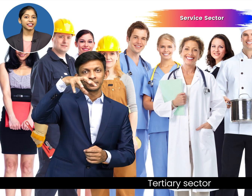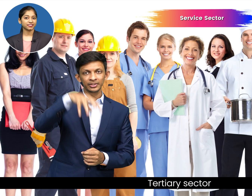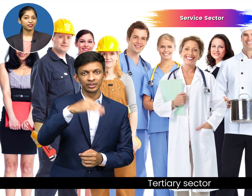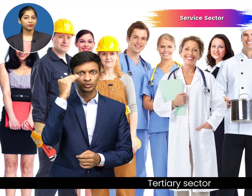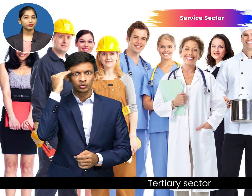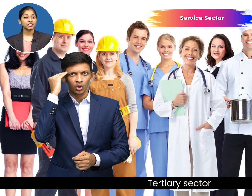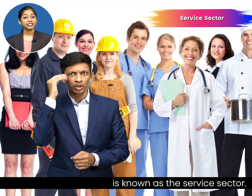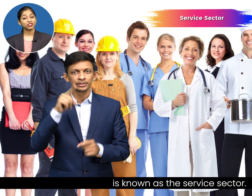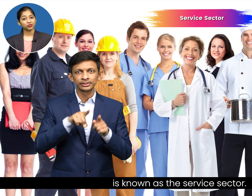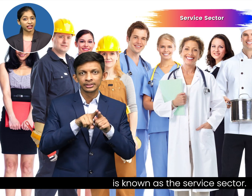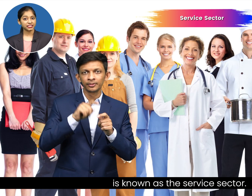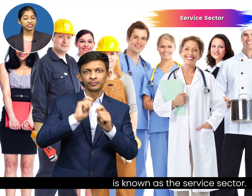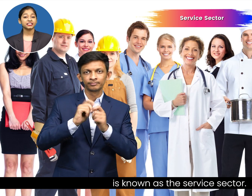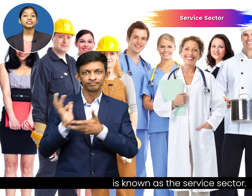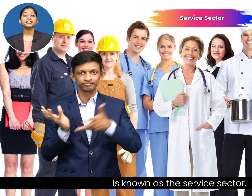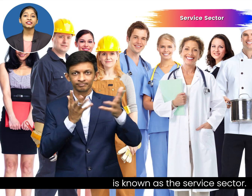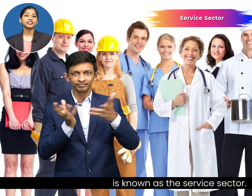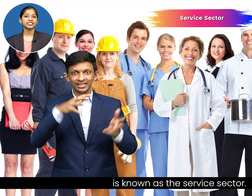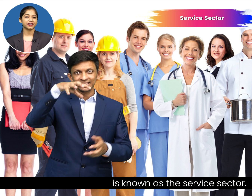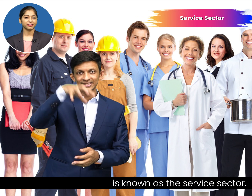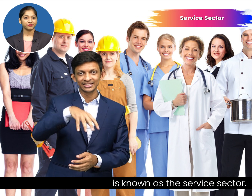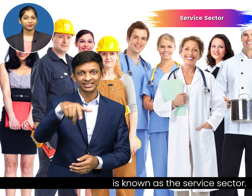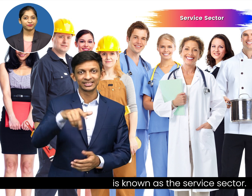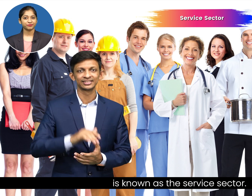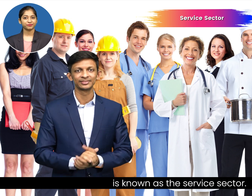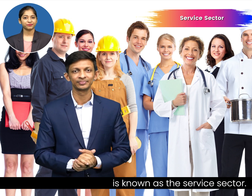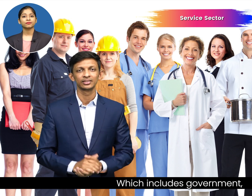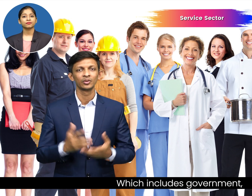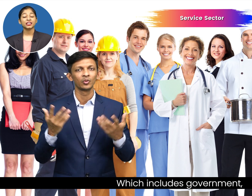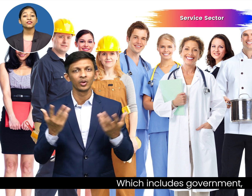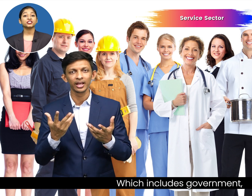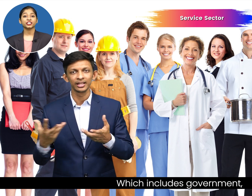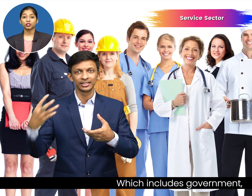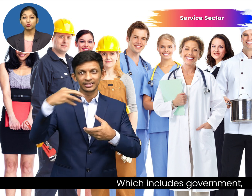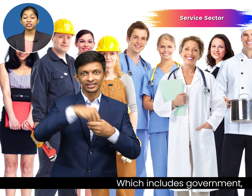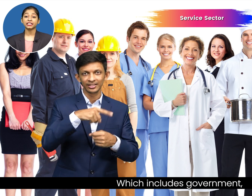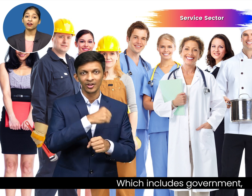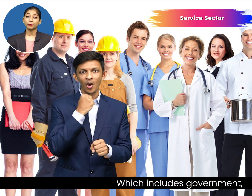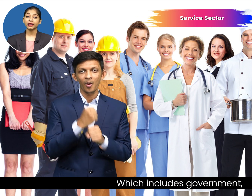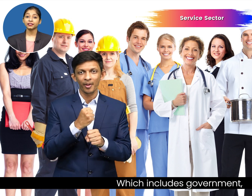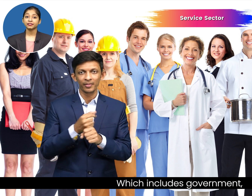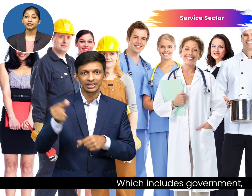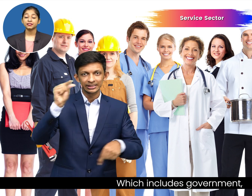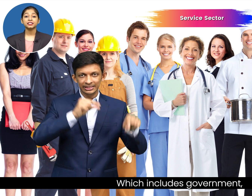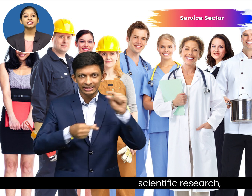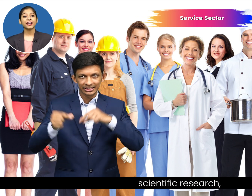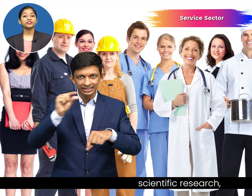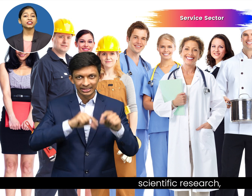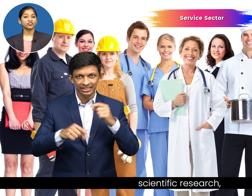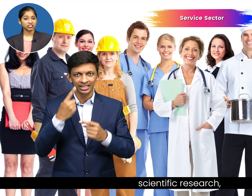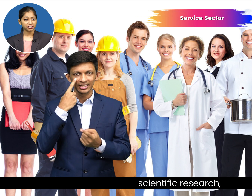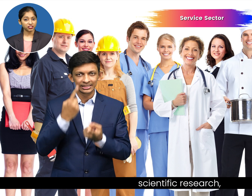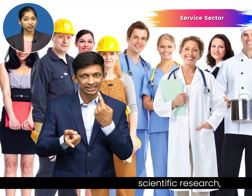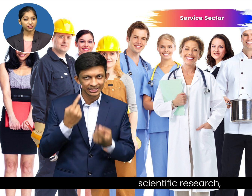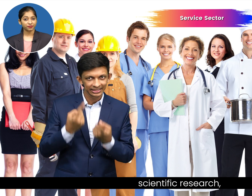Tertiary sector is known as the service sector, which includes government,